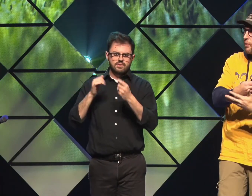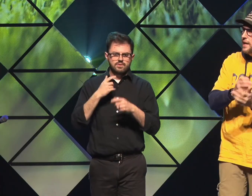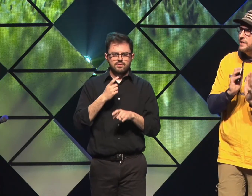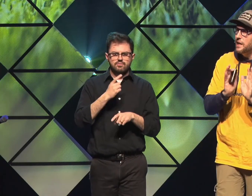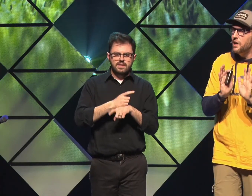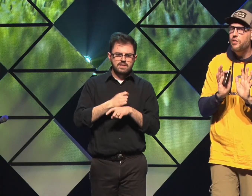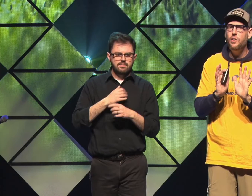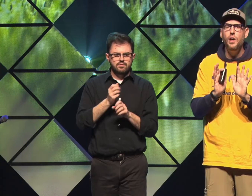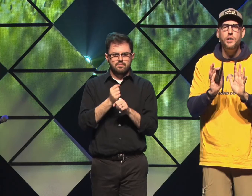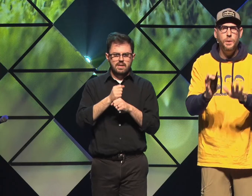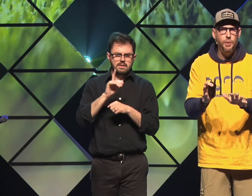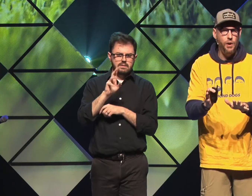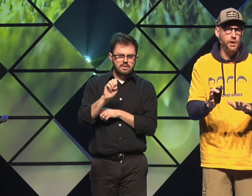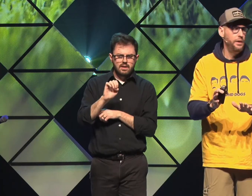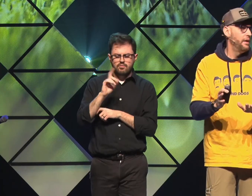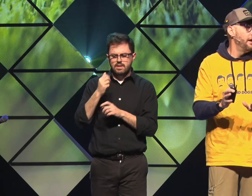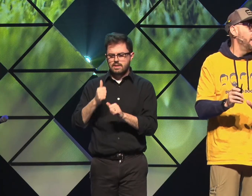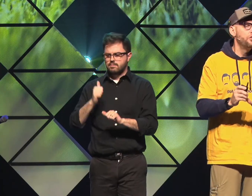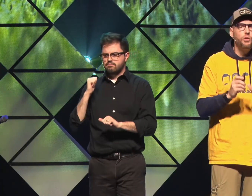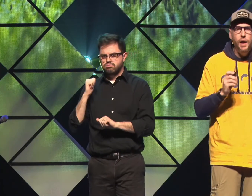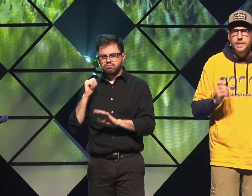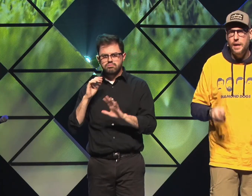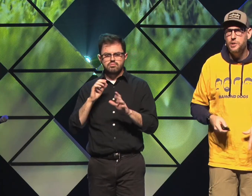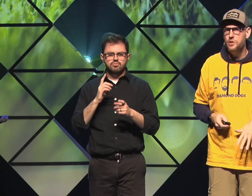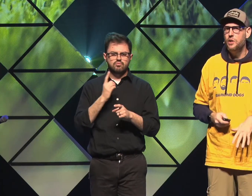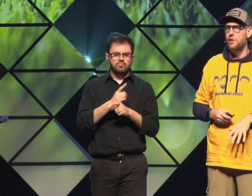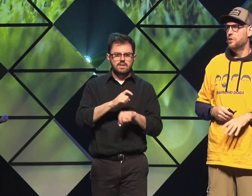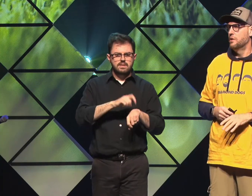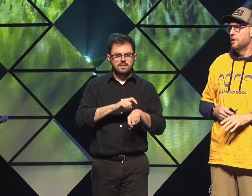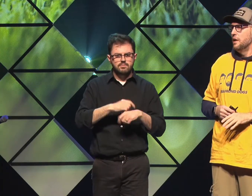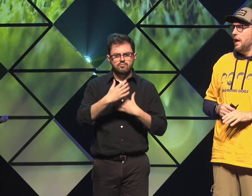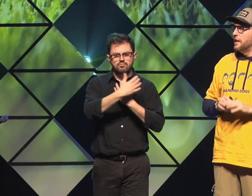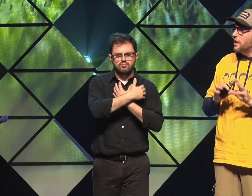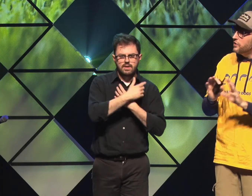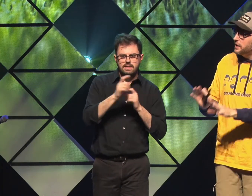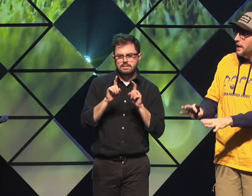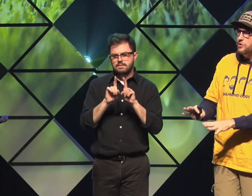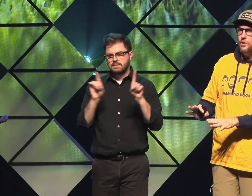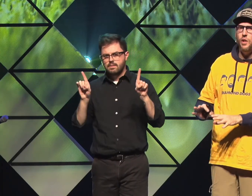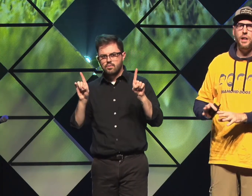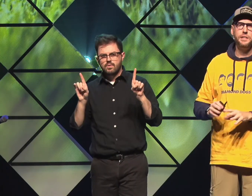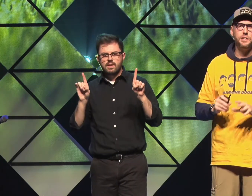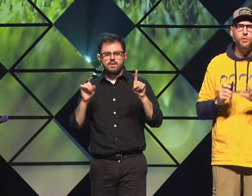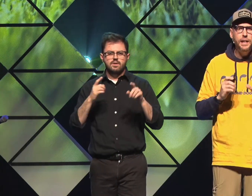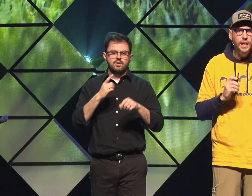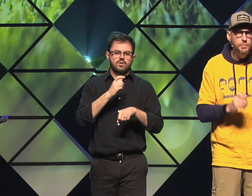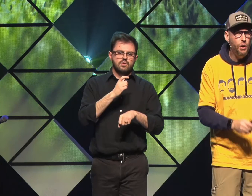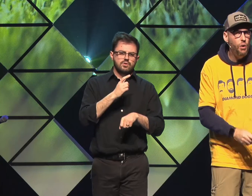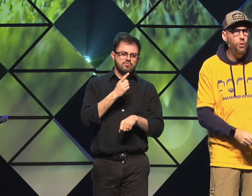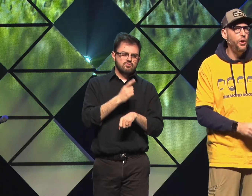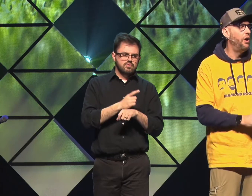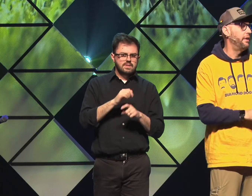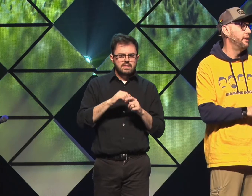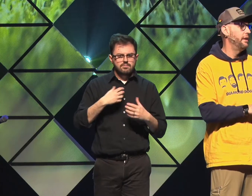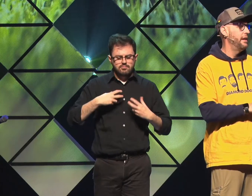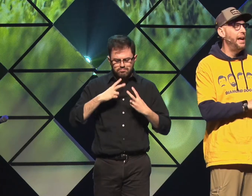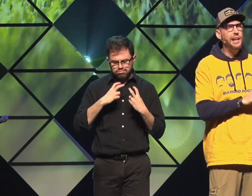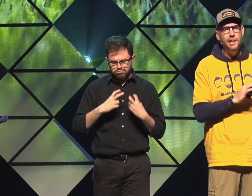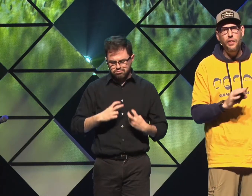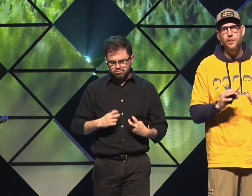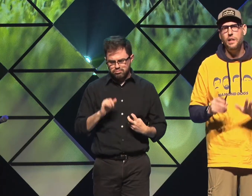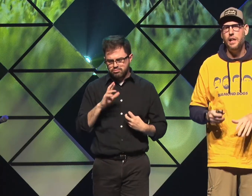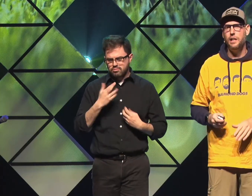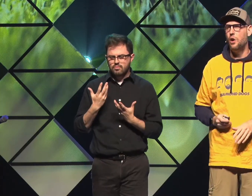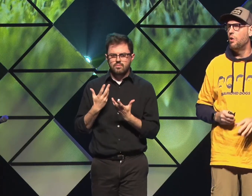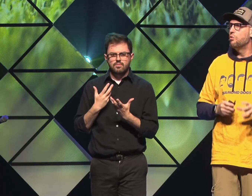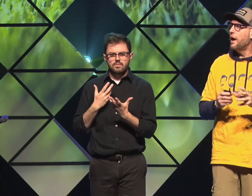to embrace and another to part. There's a right time to search and another to count your losses, a right time to hold on and